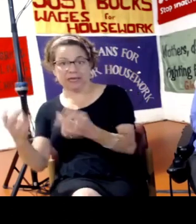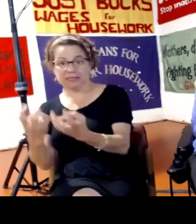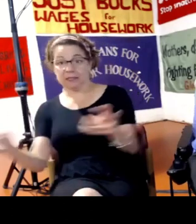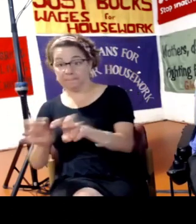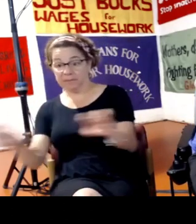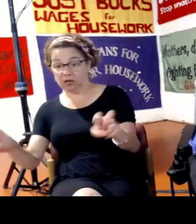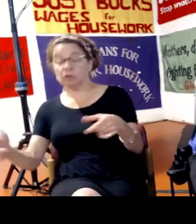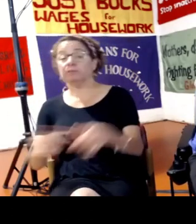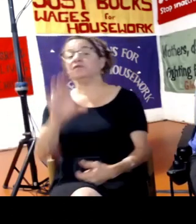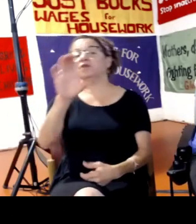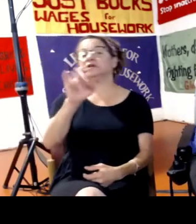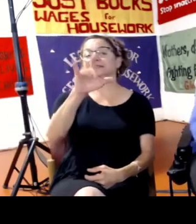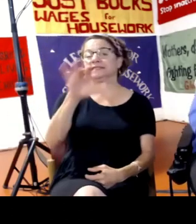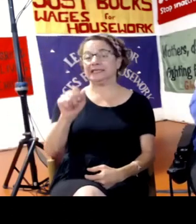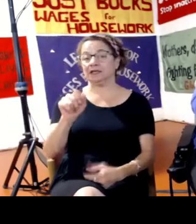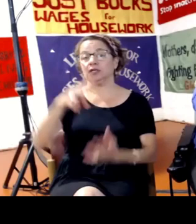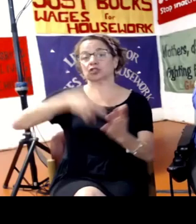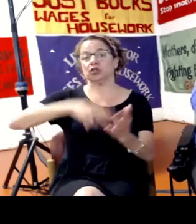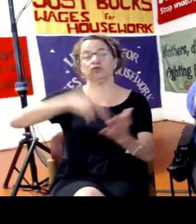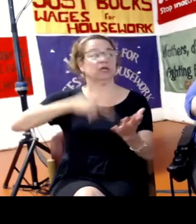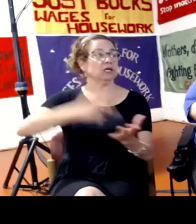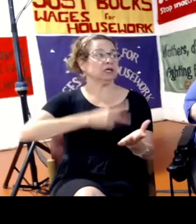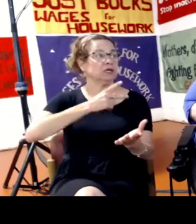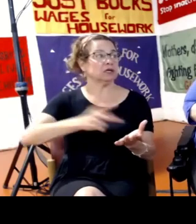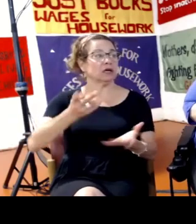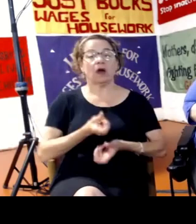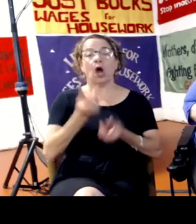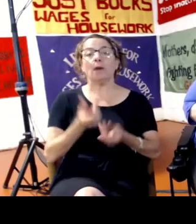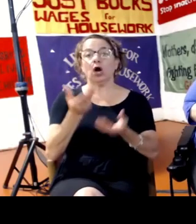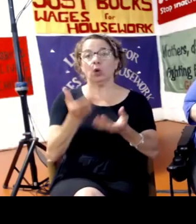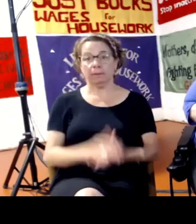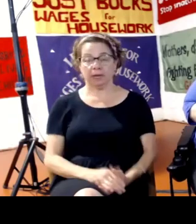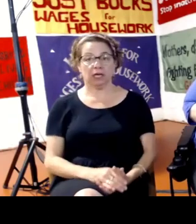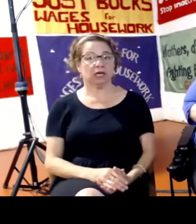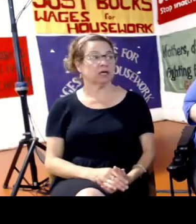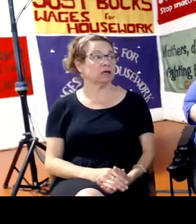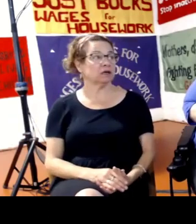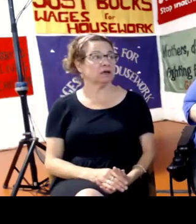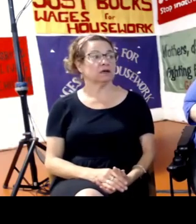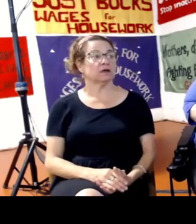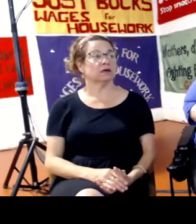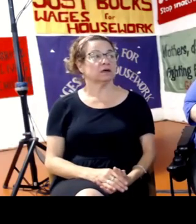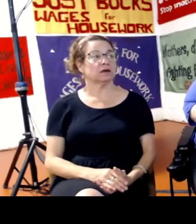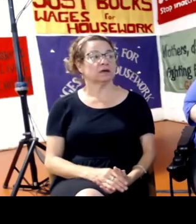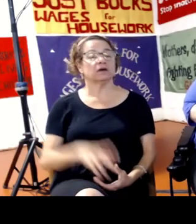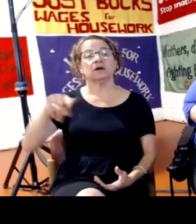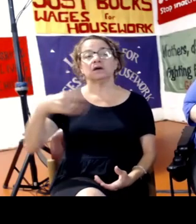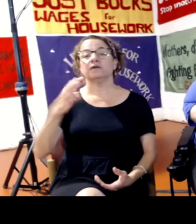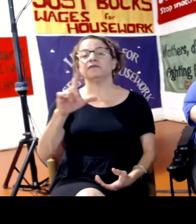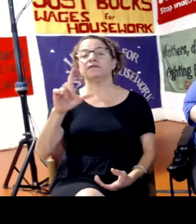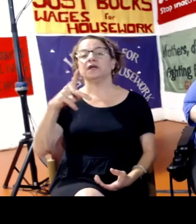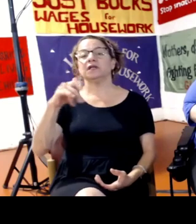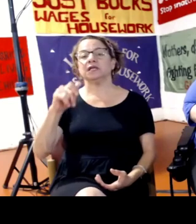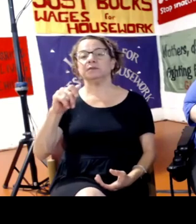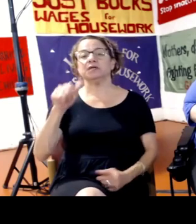Cecilia, who's going to read us a poem around at the front. And Cecilia is Philippa's daughter